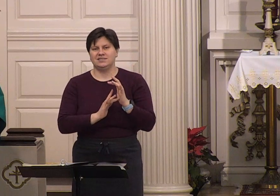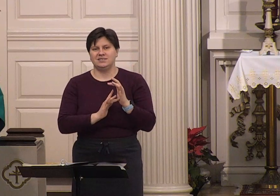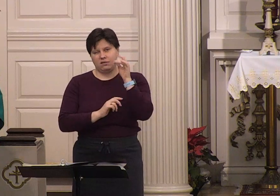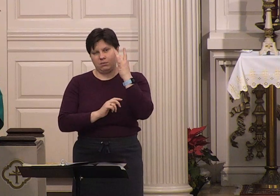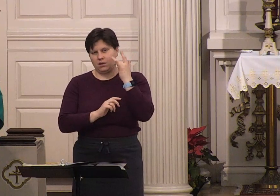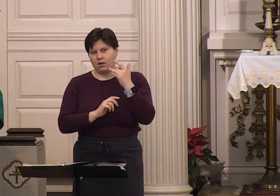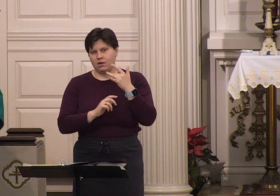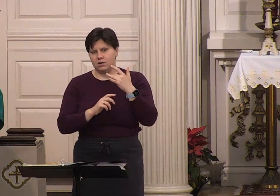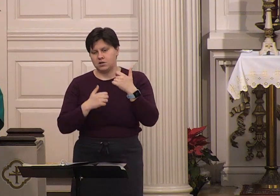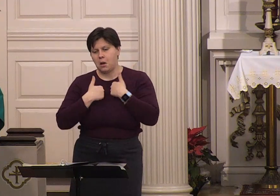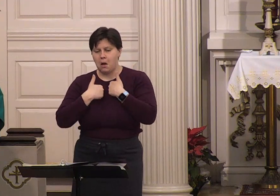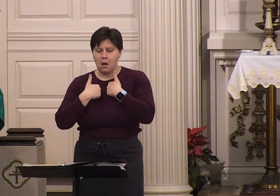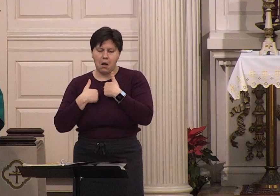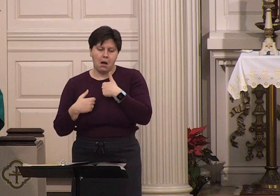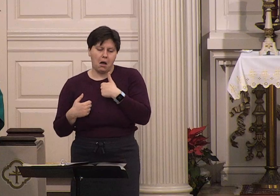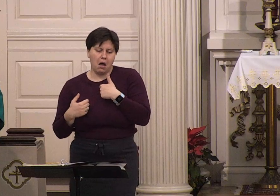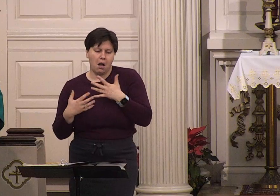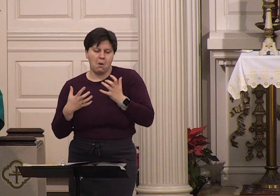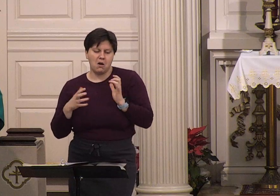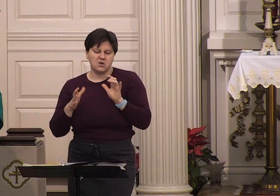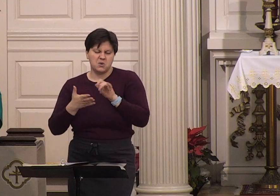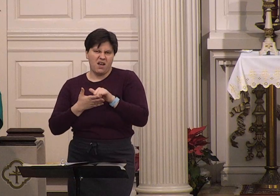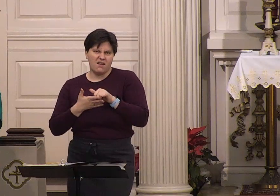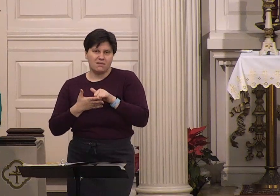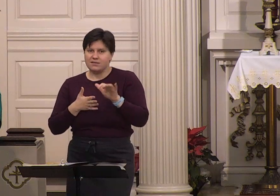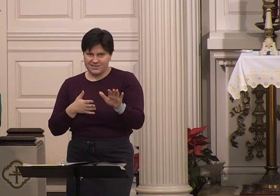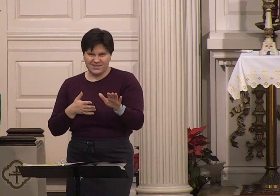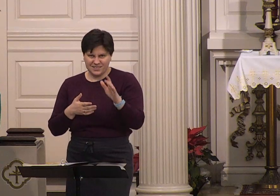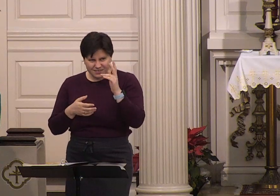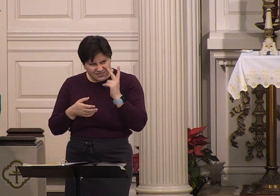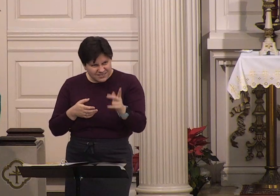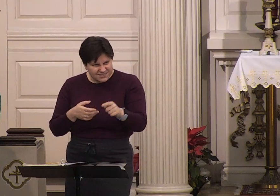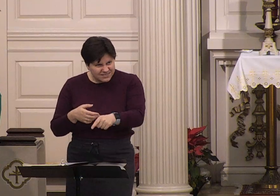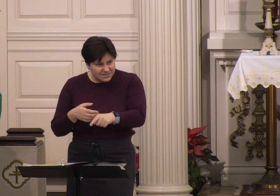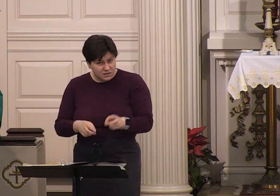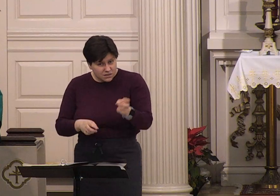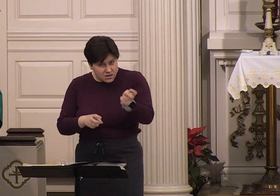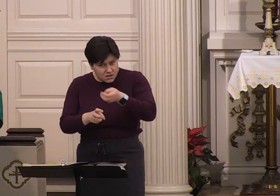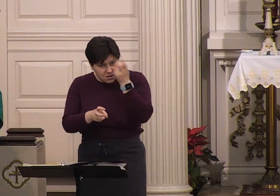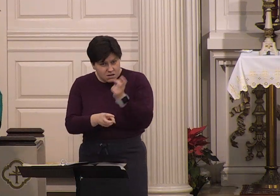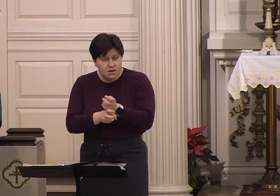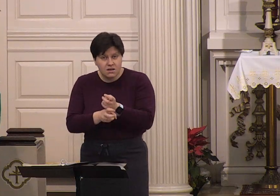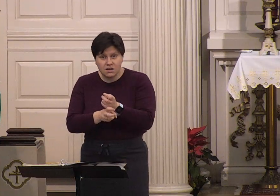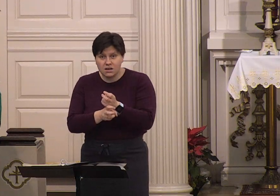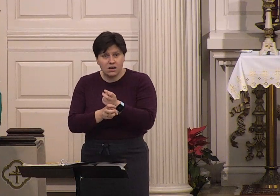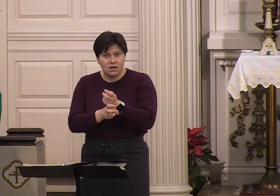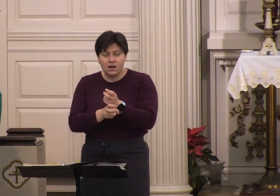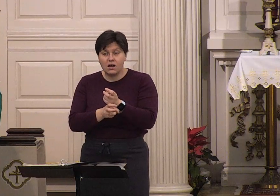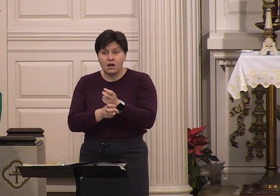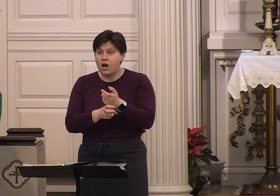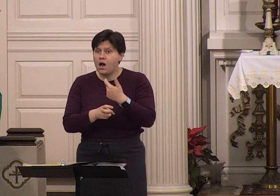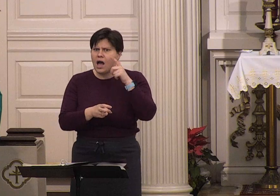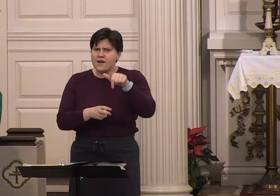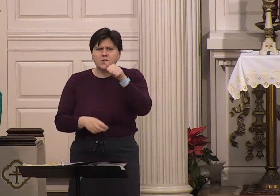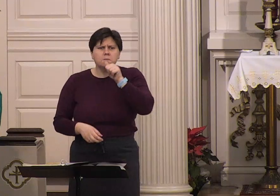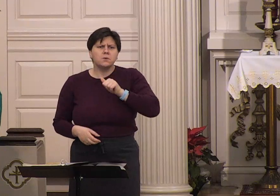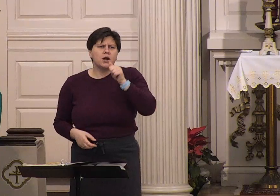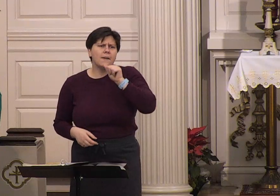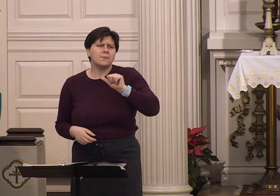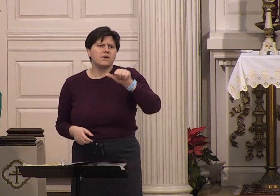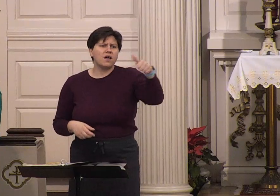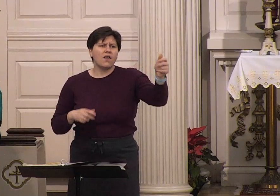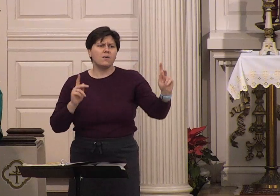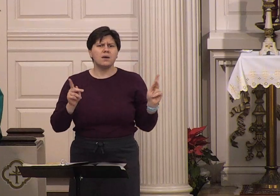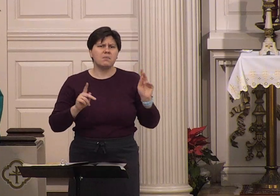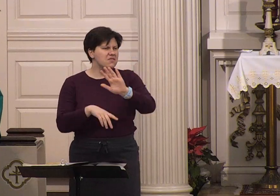own self-interest. You see how hard this beatitude is? Not only do I have to put up with other people's